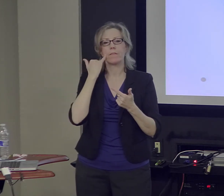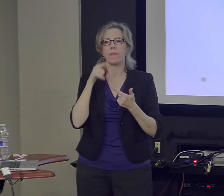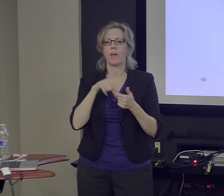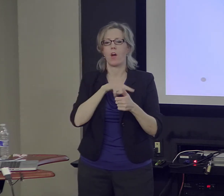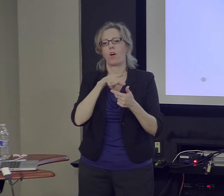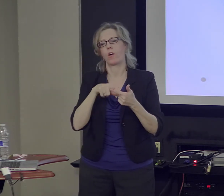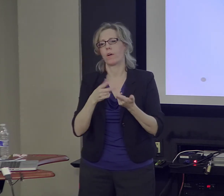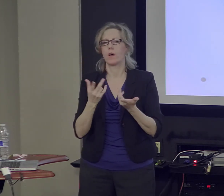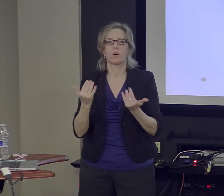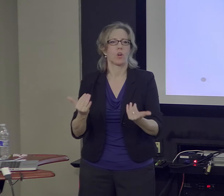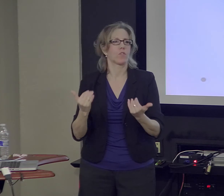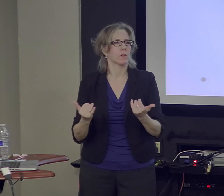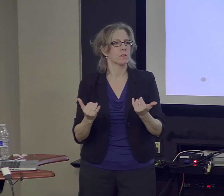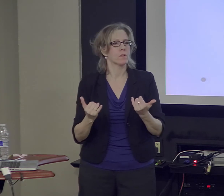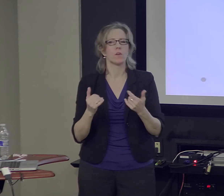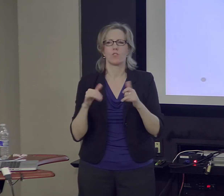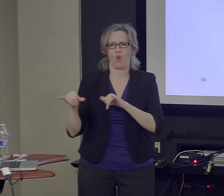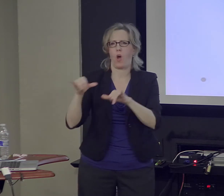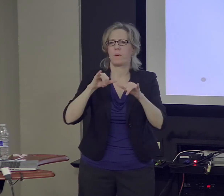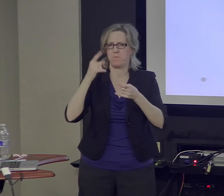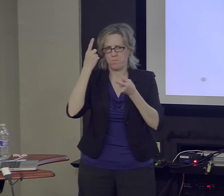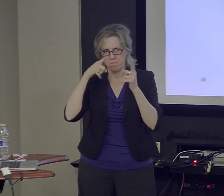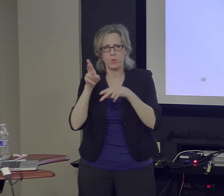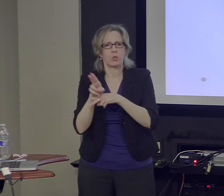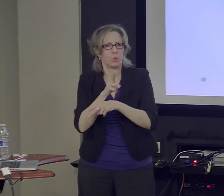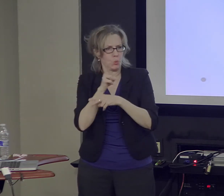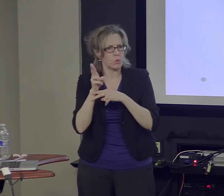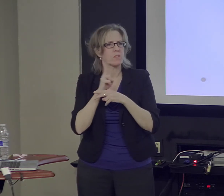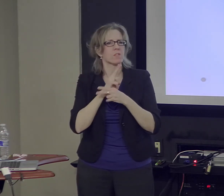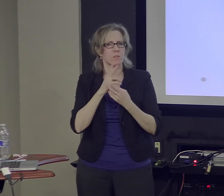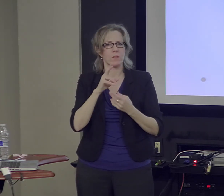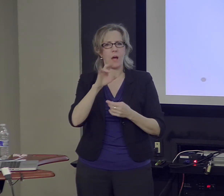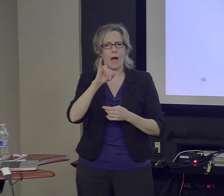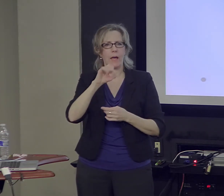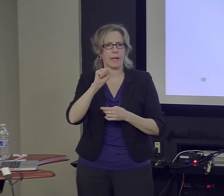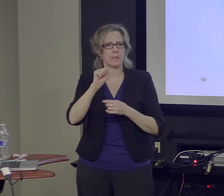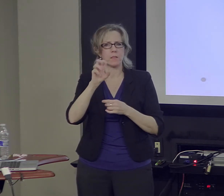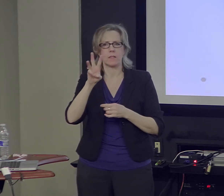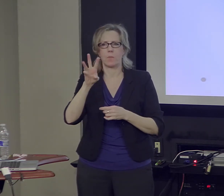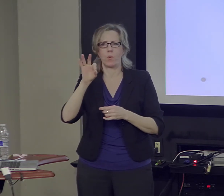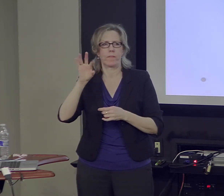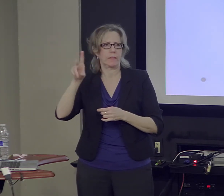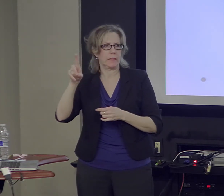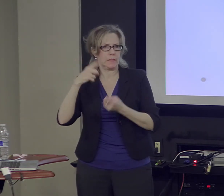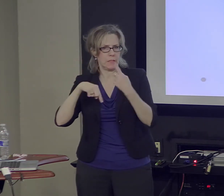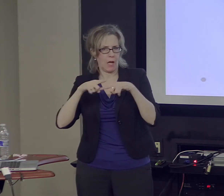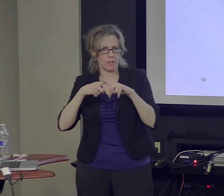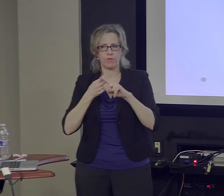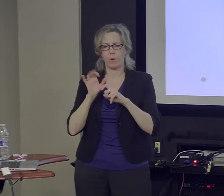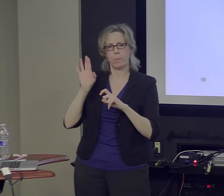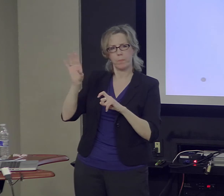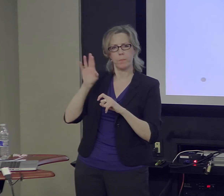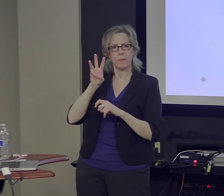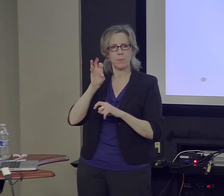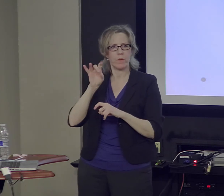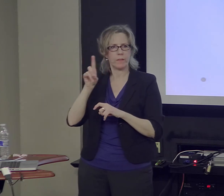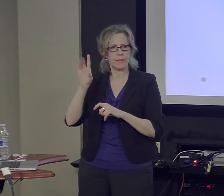the original Just Juno dictionaries, or now more commonly used signs at